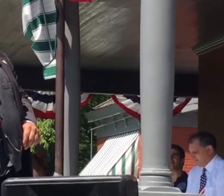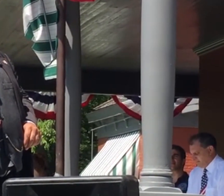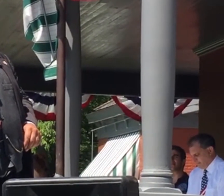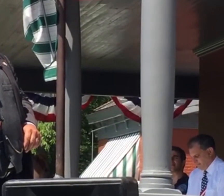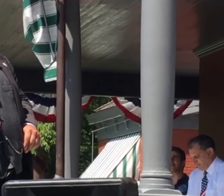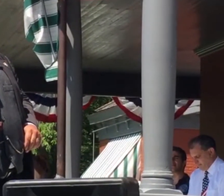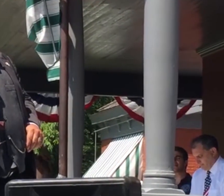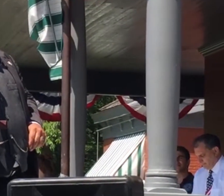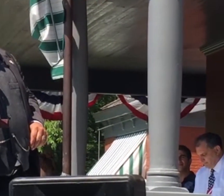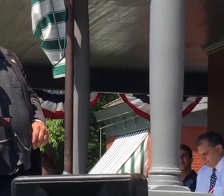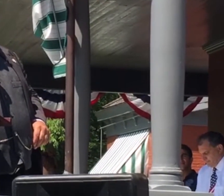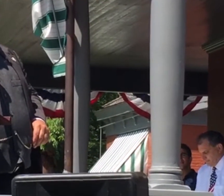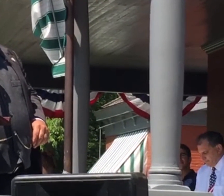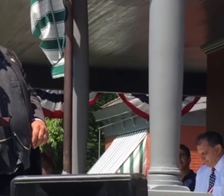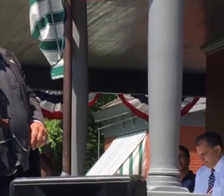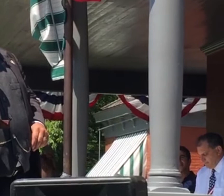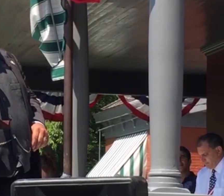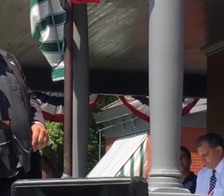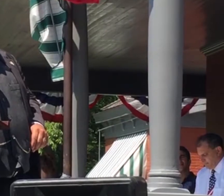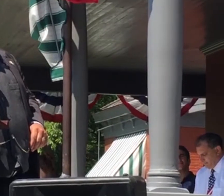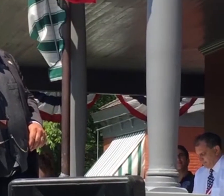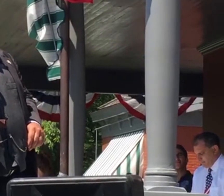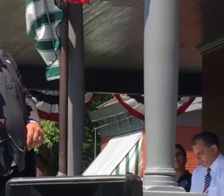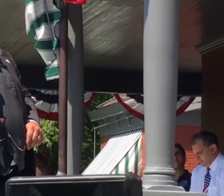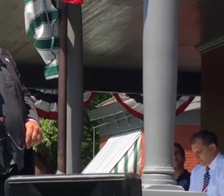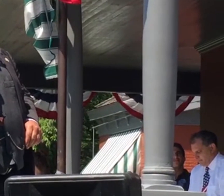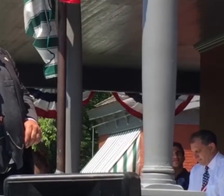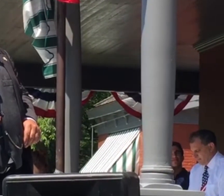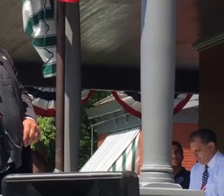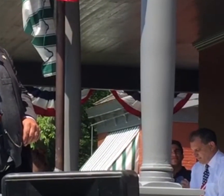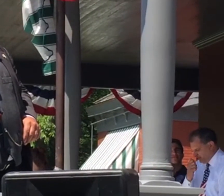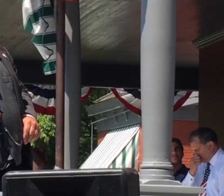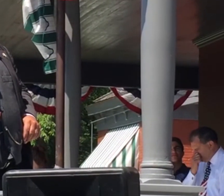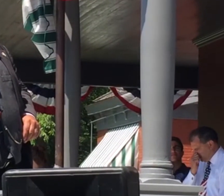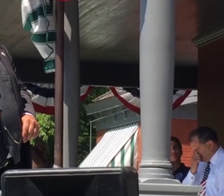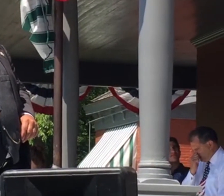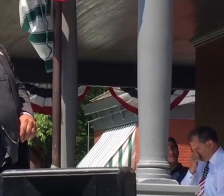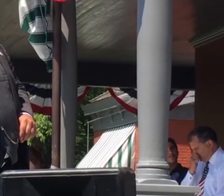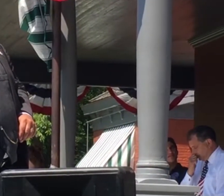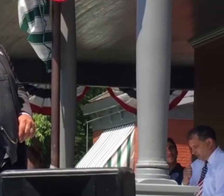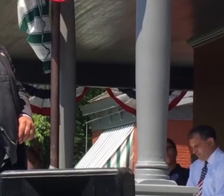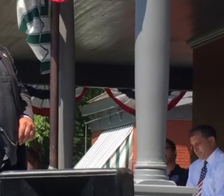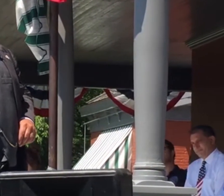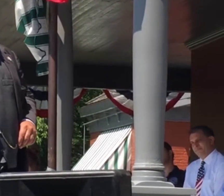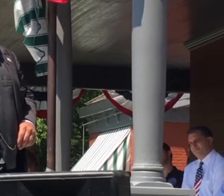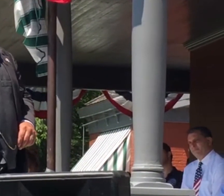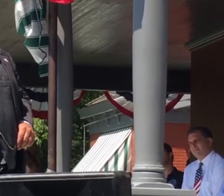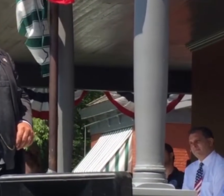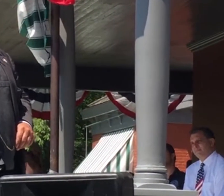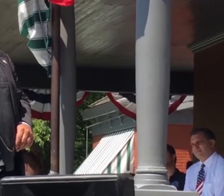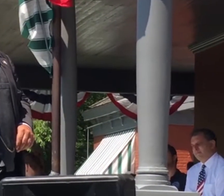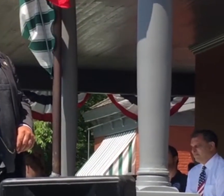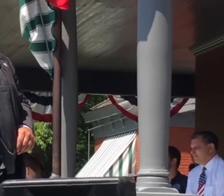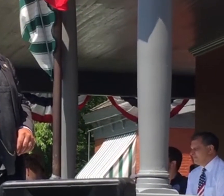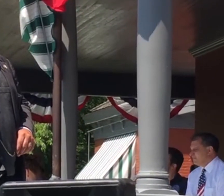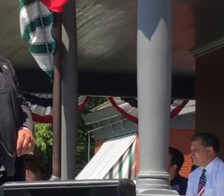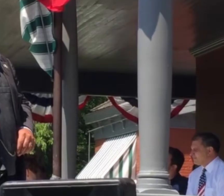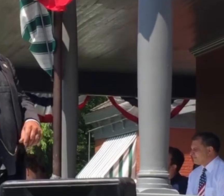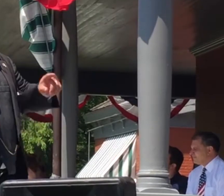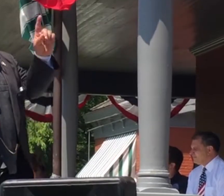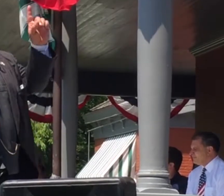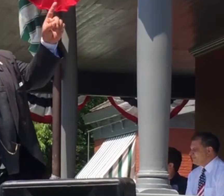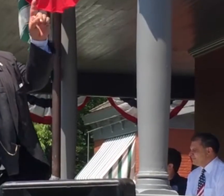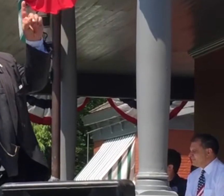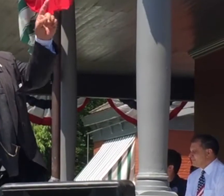to fight in World War I and would return in World War II. Ted Jr., in World War II,